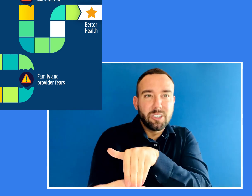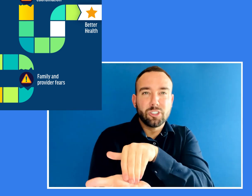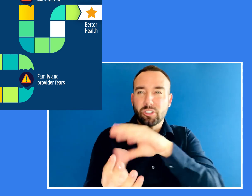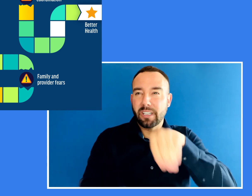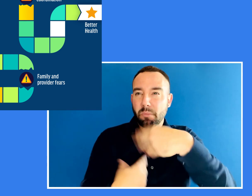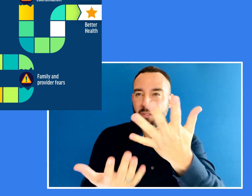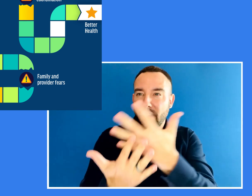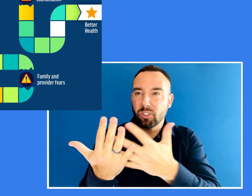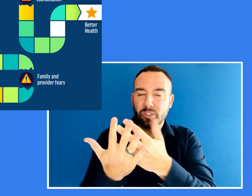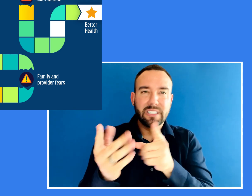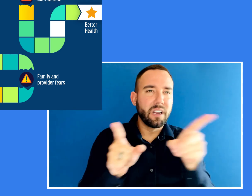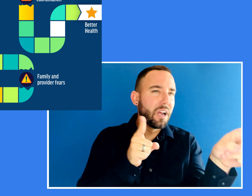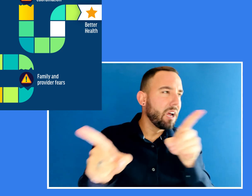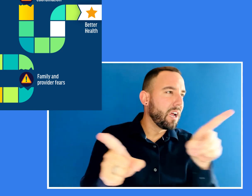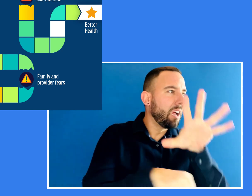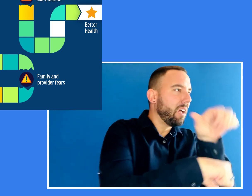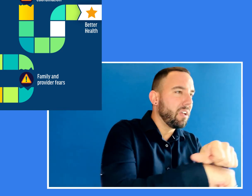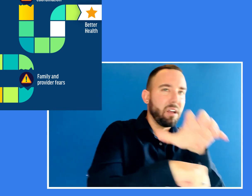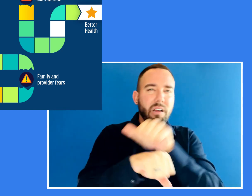TCD screening.